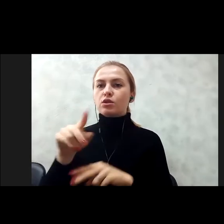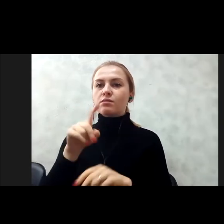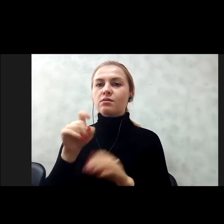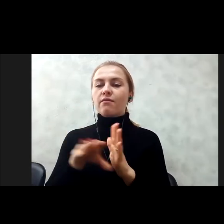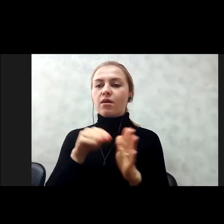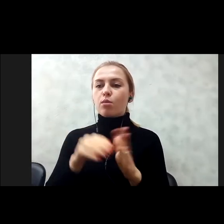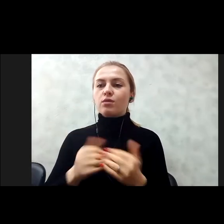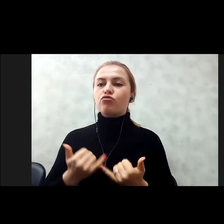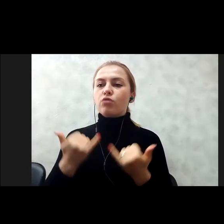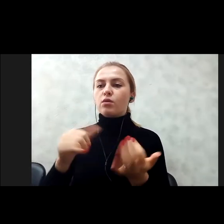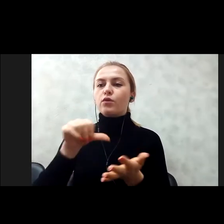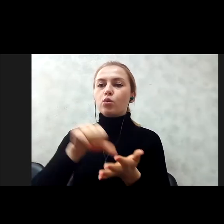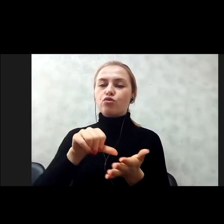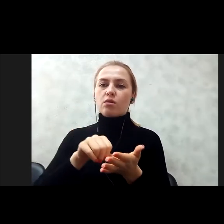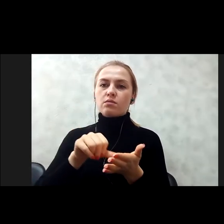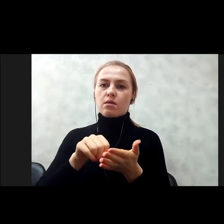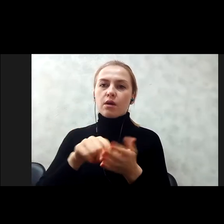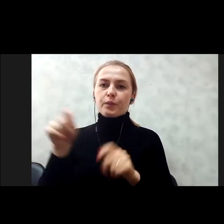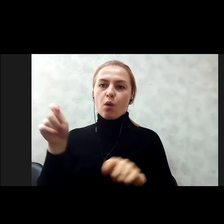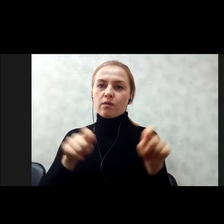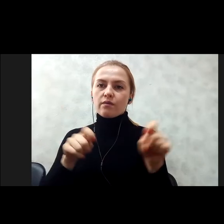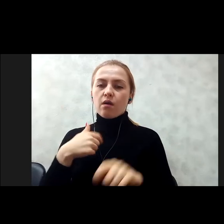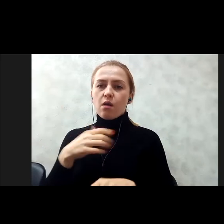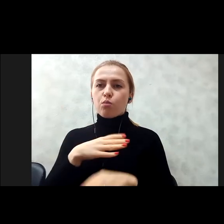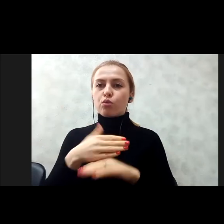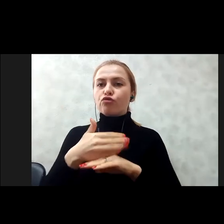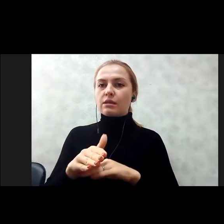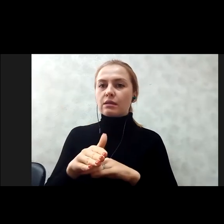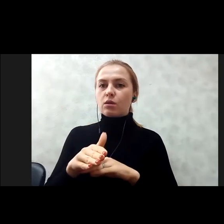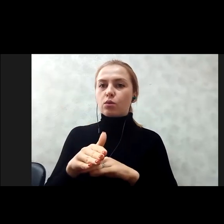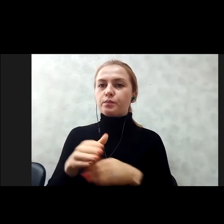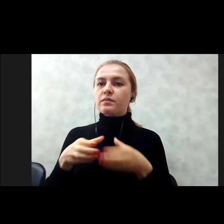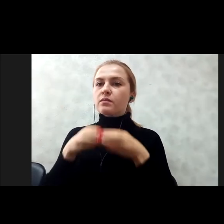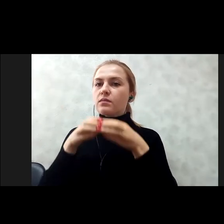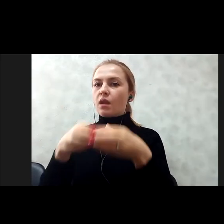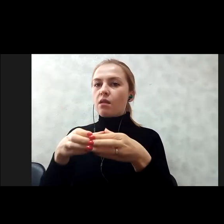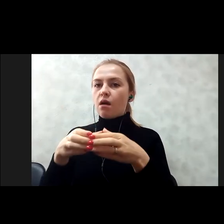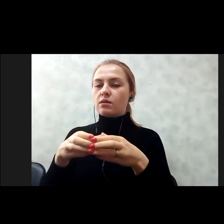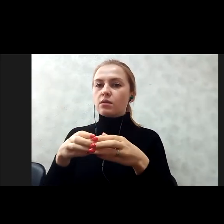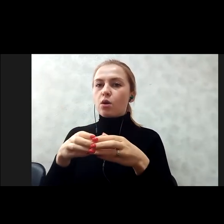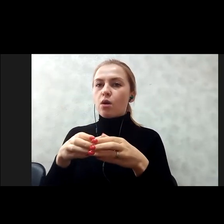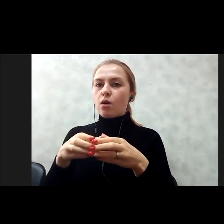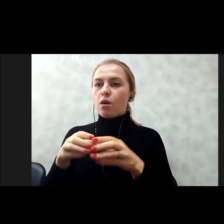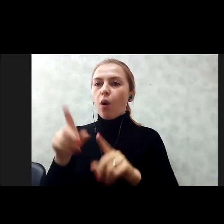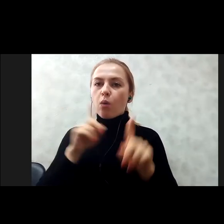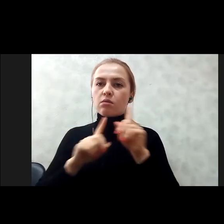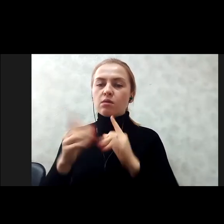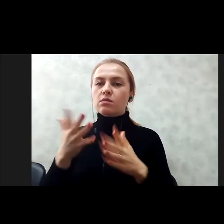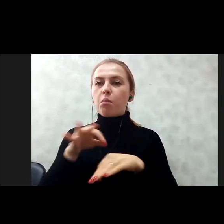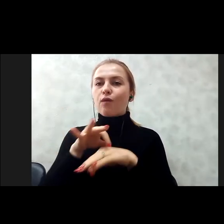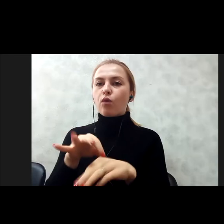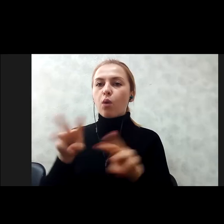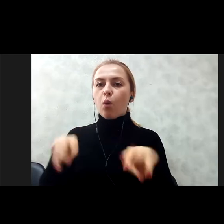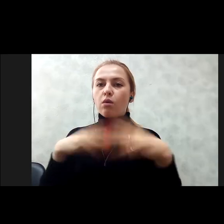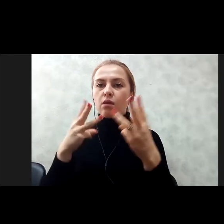the Congress delegation that held online meetings with local and international stakeholders prior to